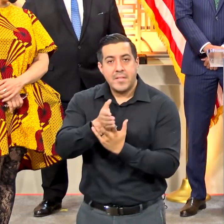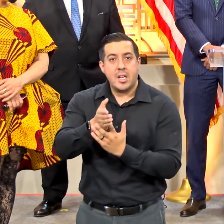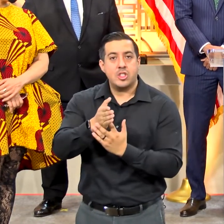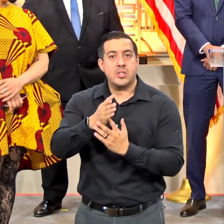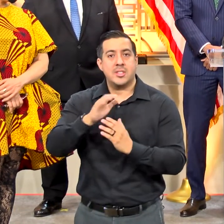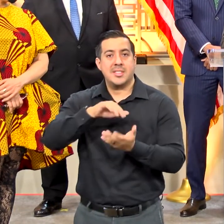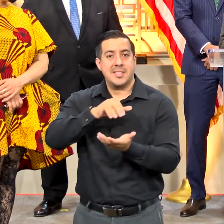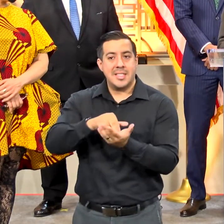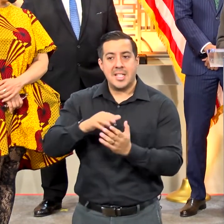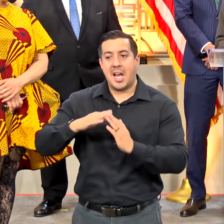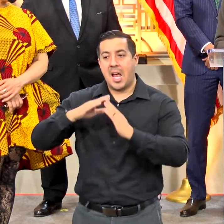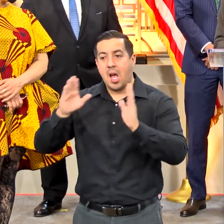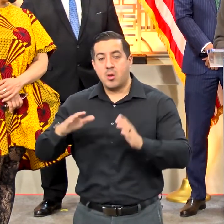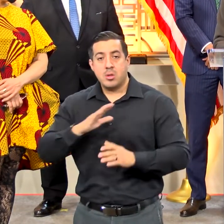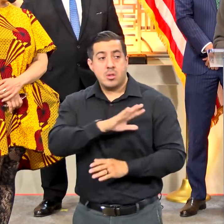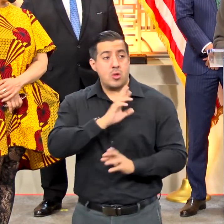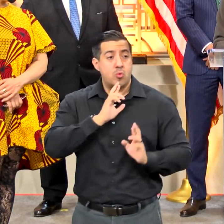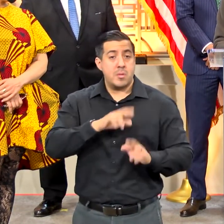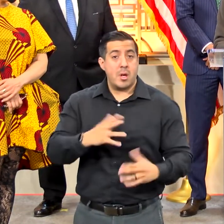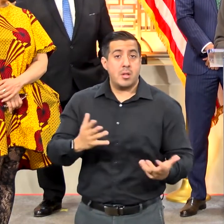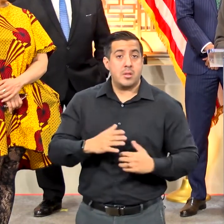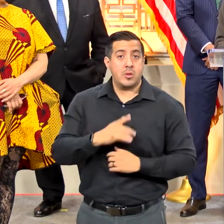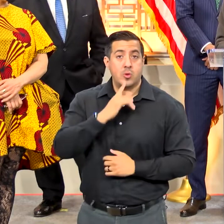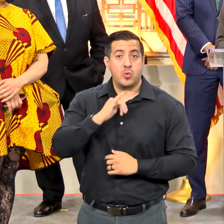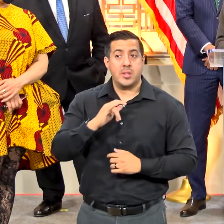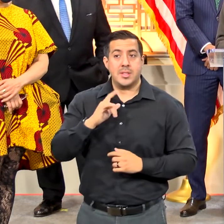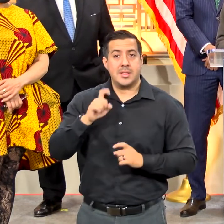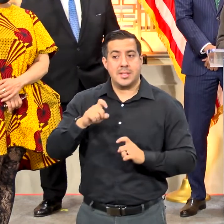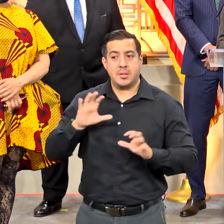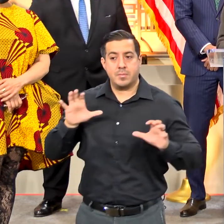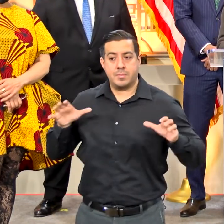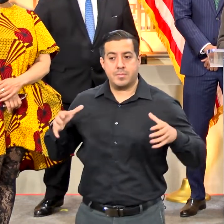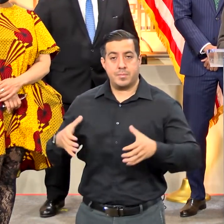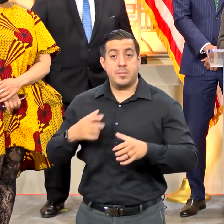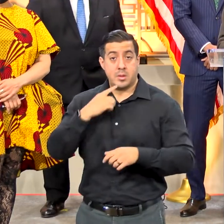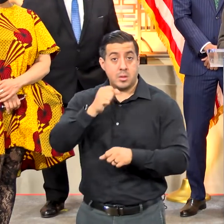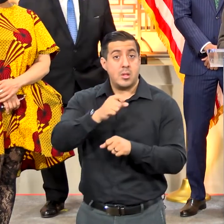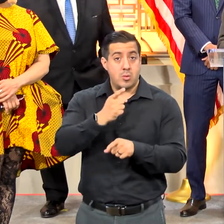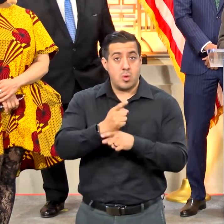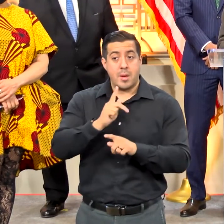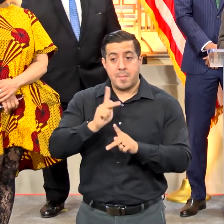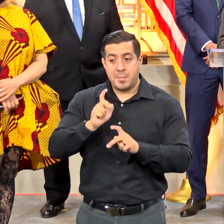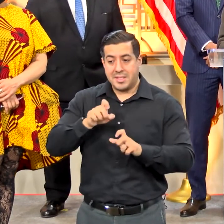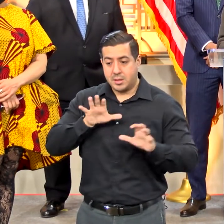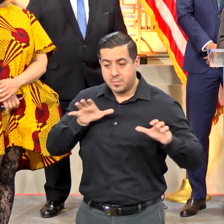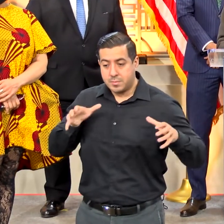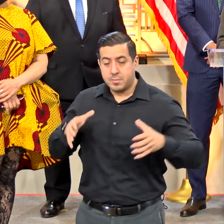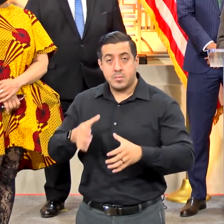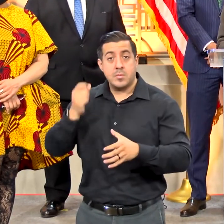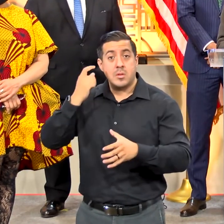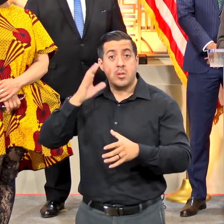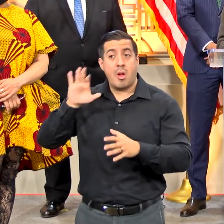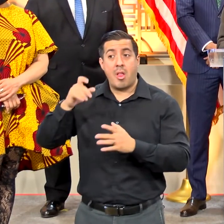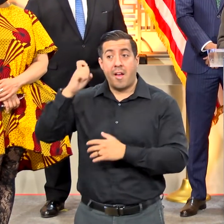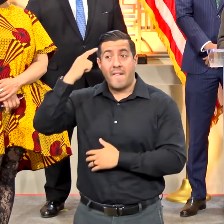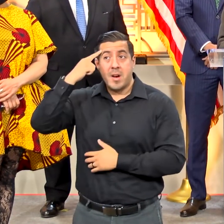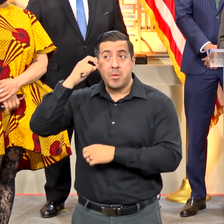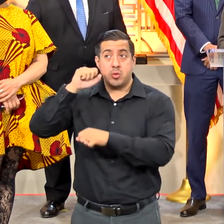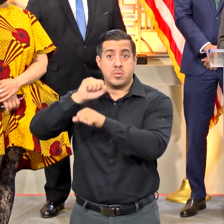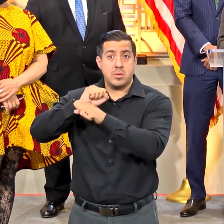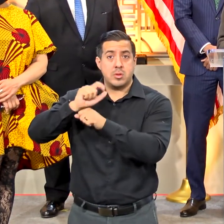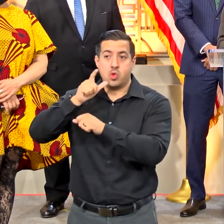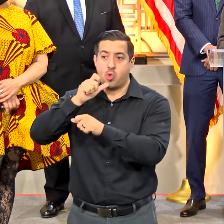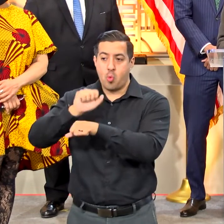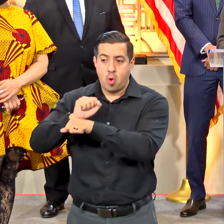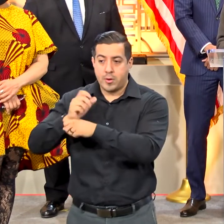the housing, and her response was, it takes a village. And yes, it takes a village, and your government officials are working together to